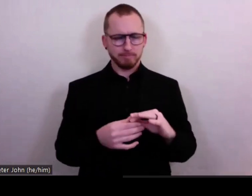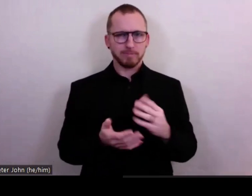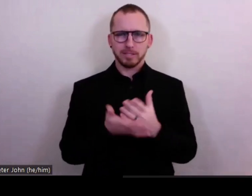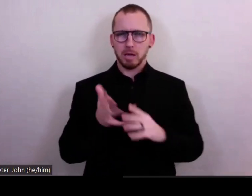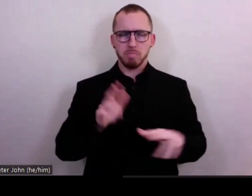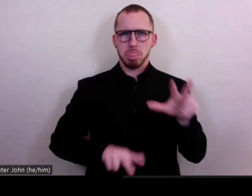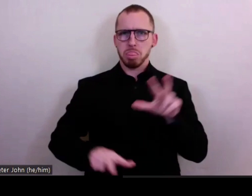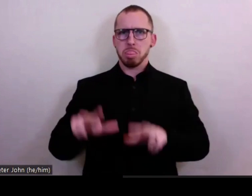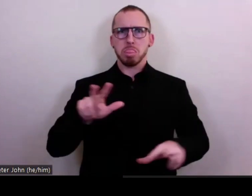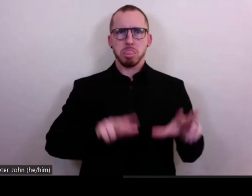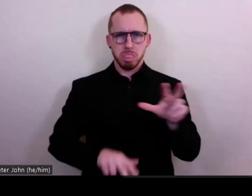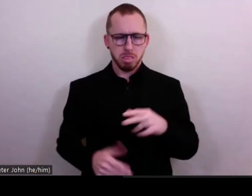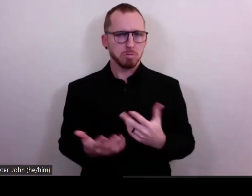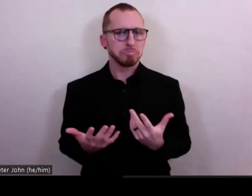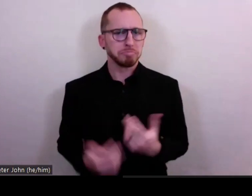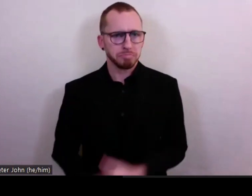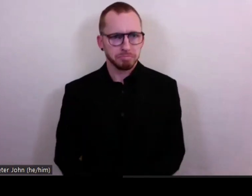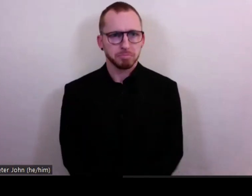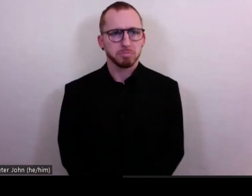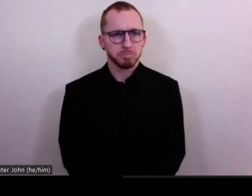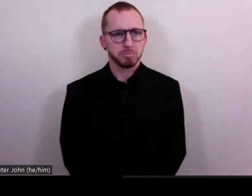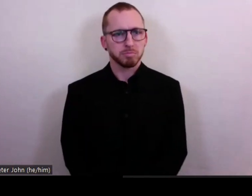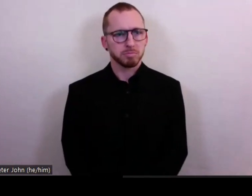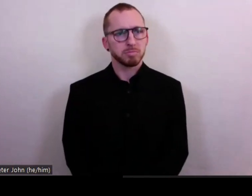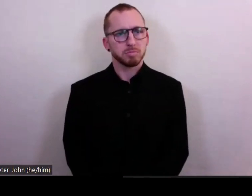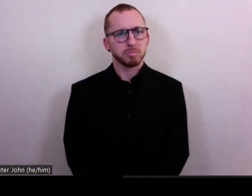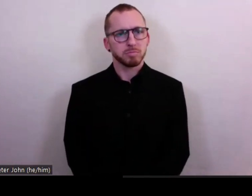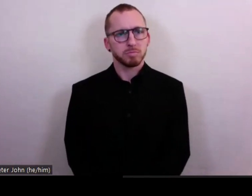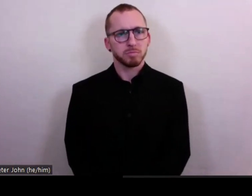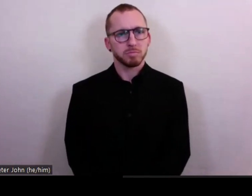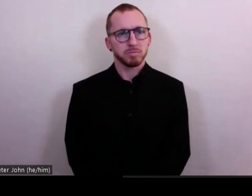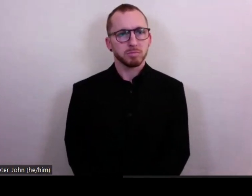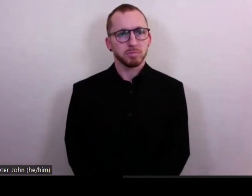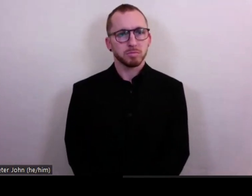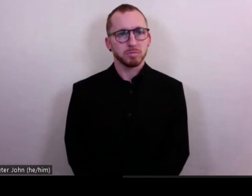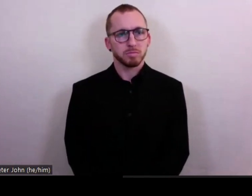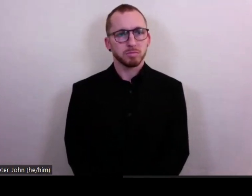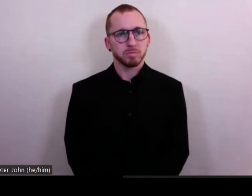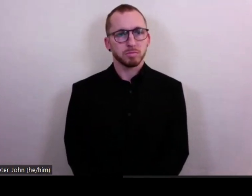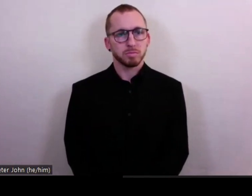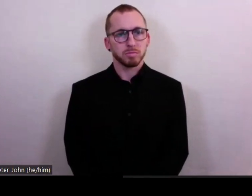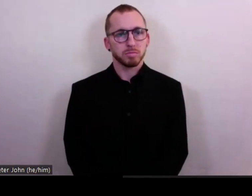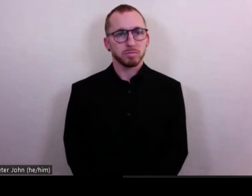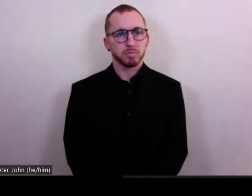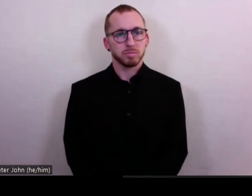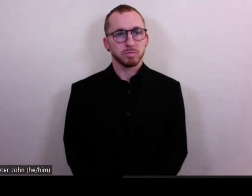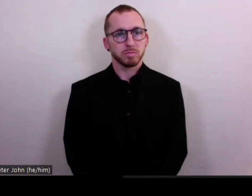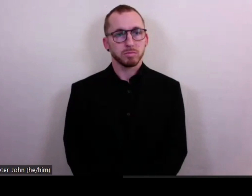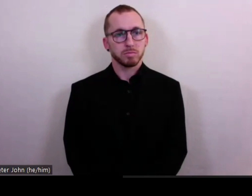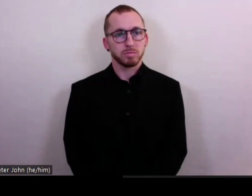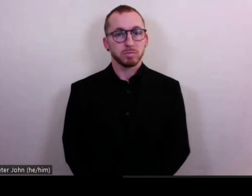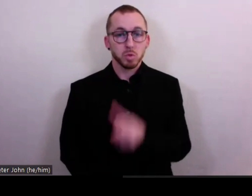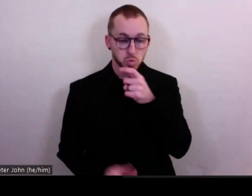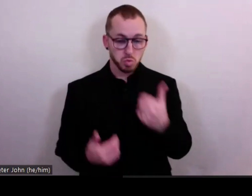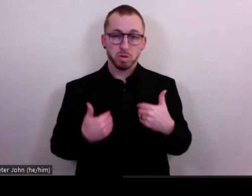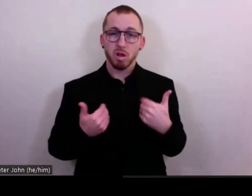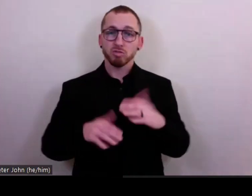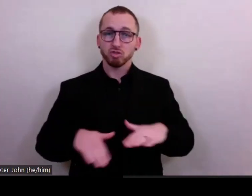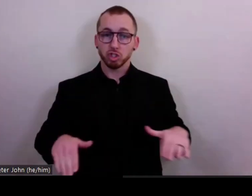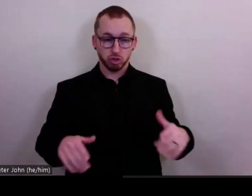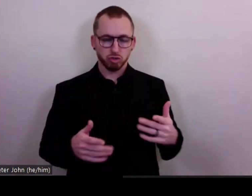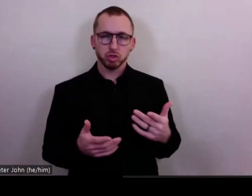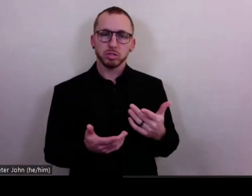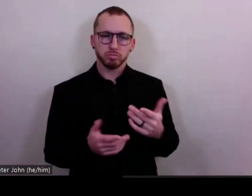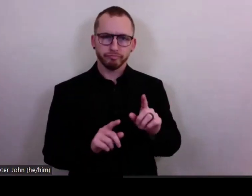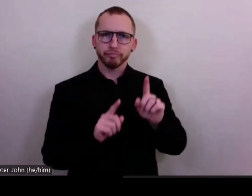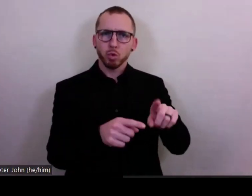and moving. They can't get control over it. And for our toddlers that enter into childcare or just our toddlers that